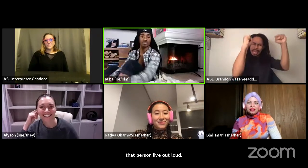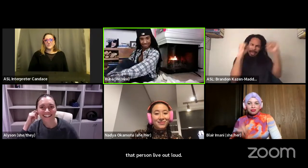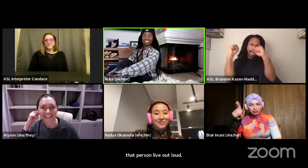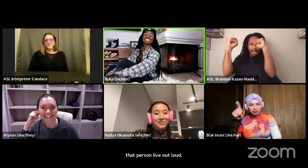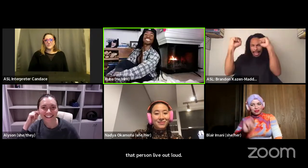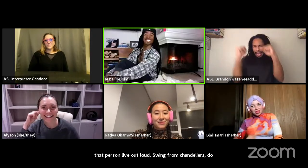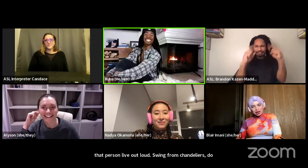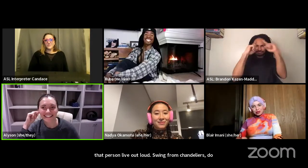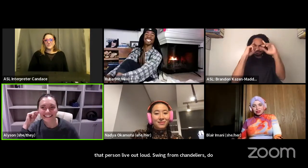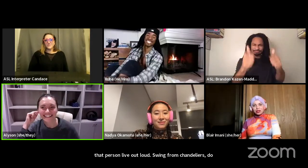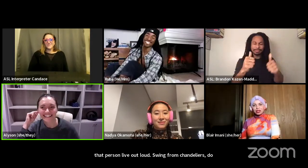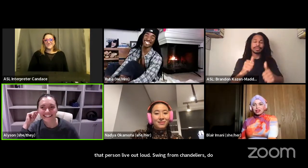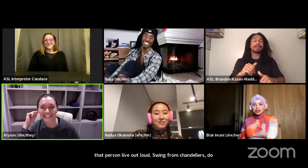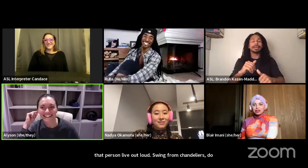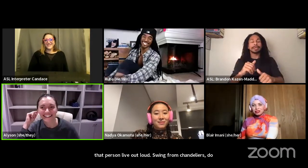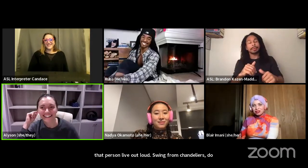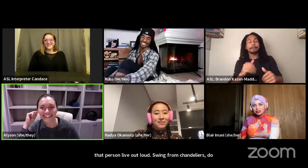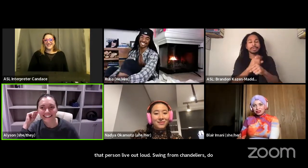anybody else.